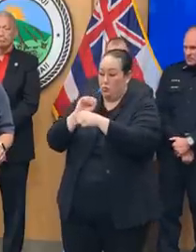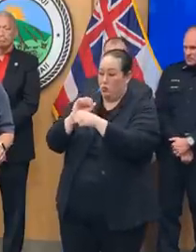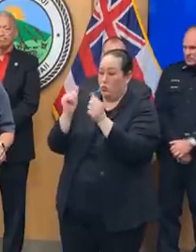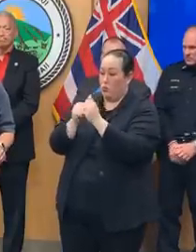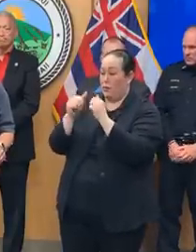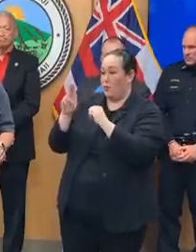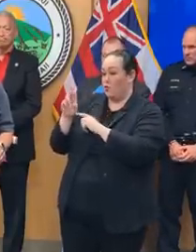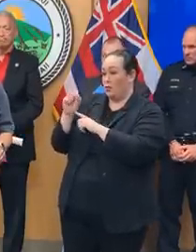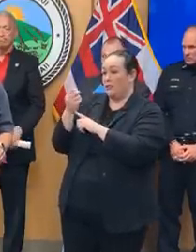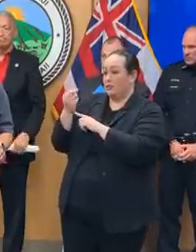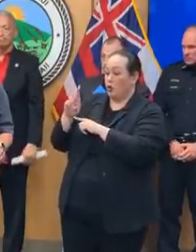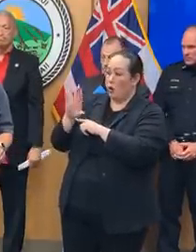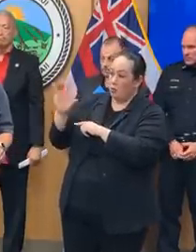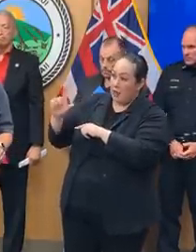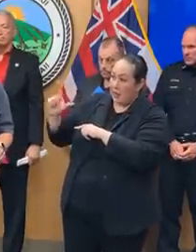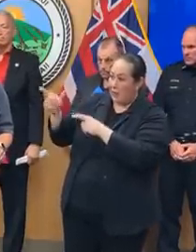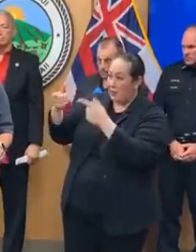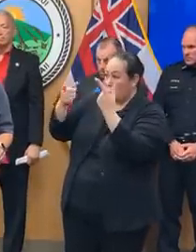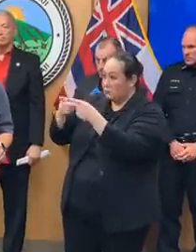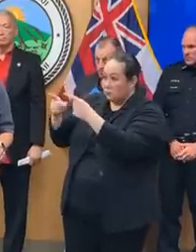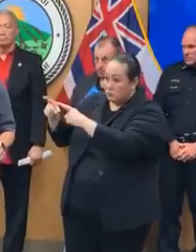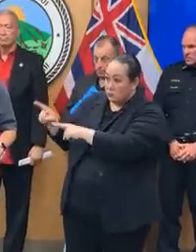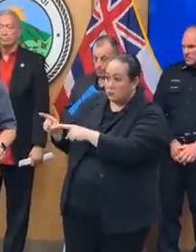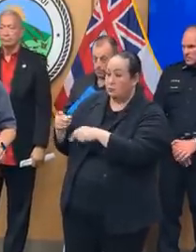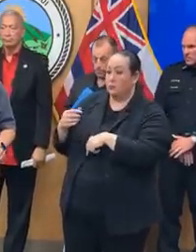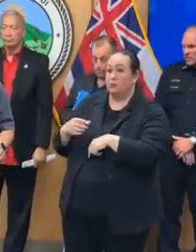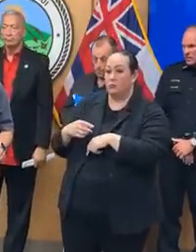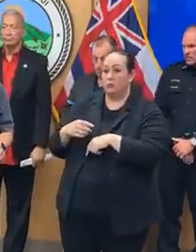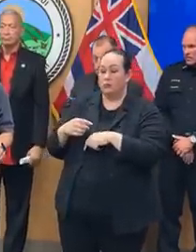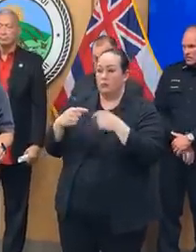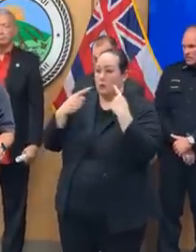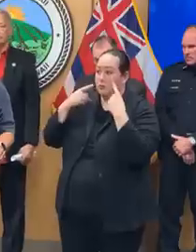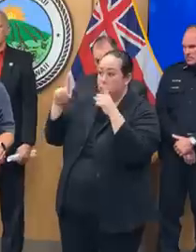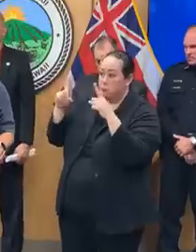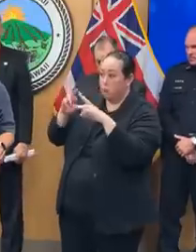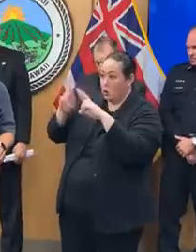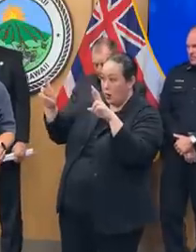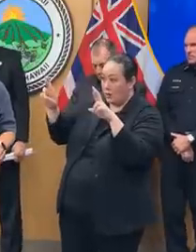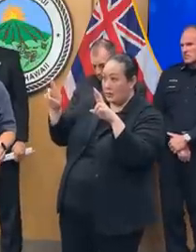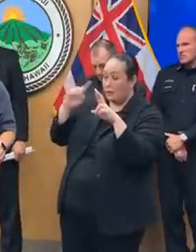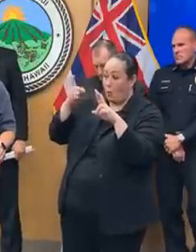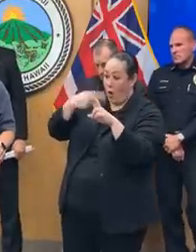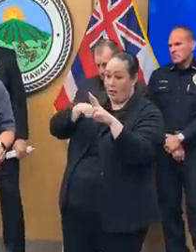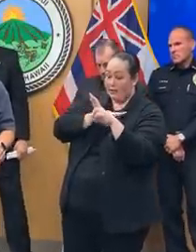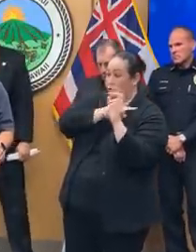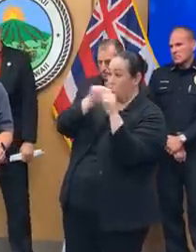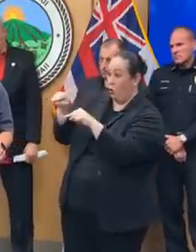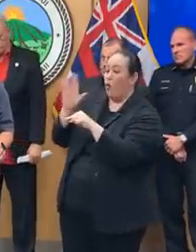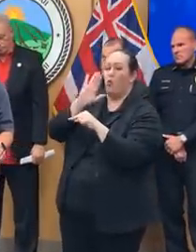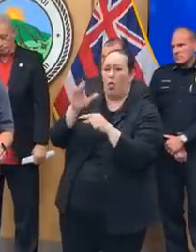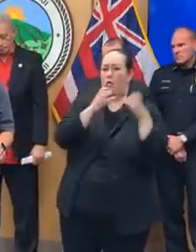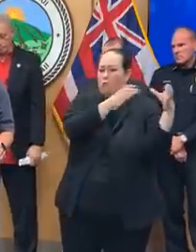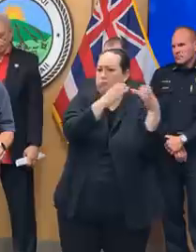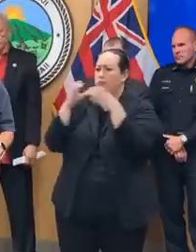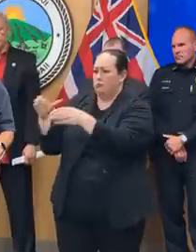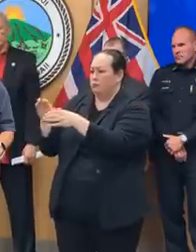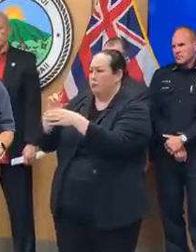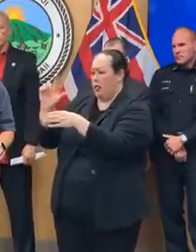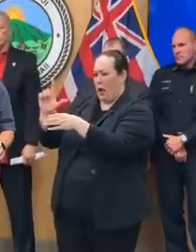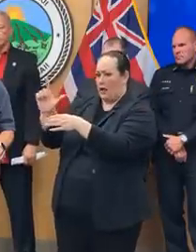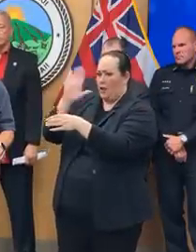in Lahaina, and at a time what we all agree is the right time for us to begin the work, we will do that.